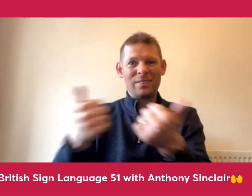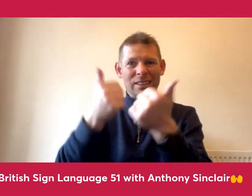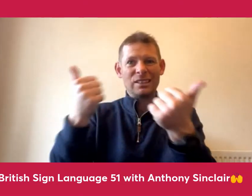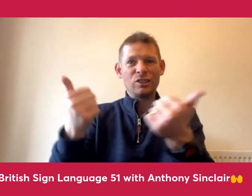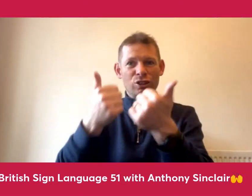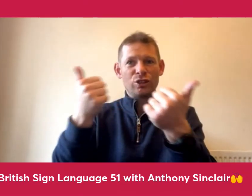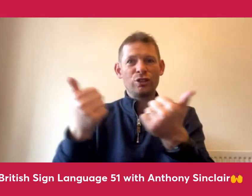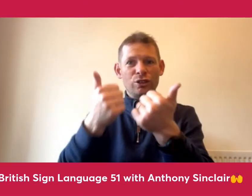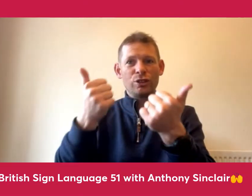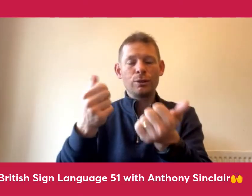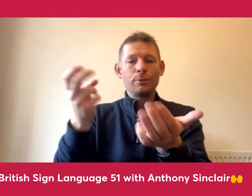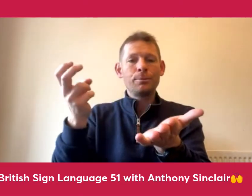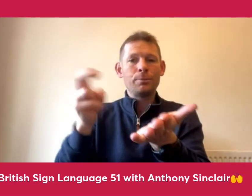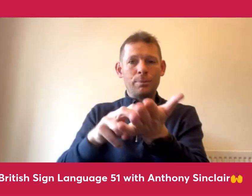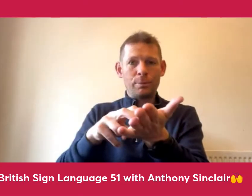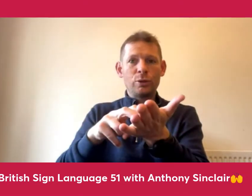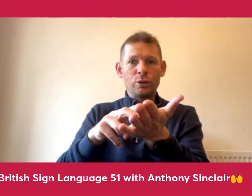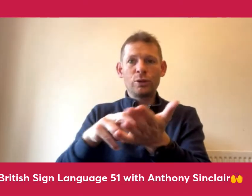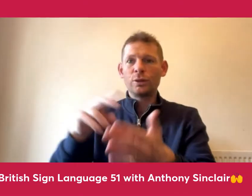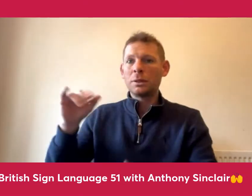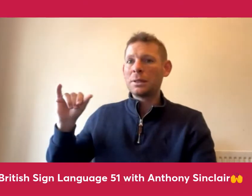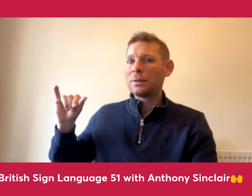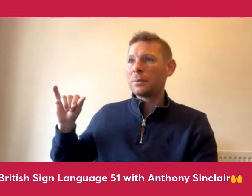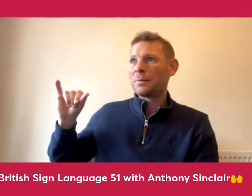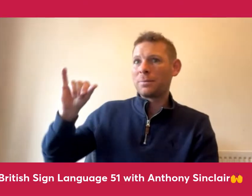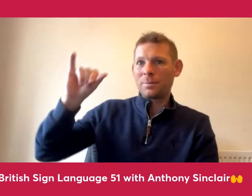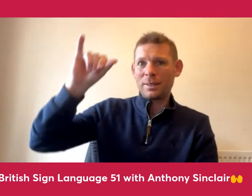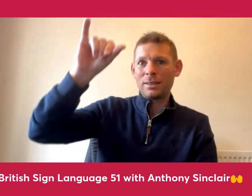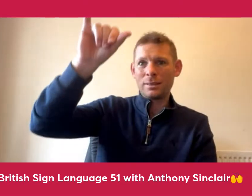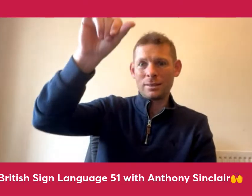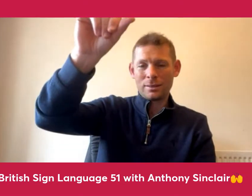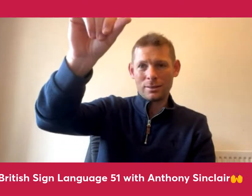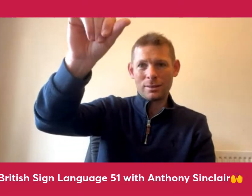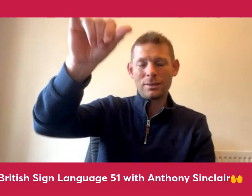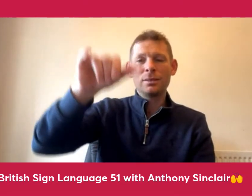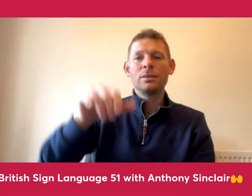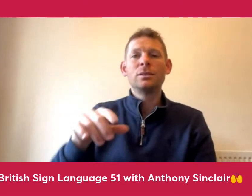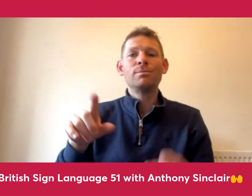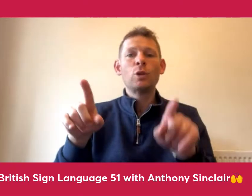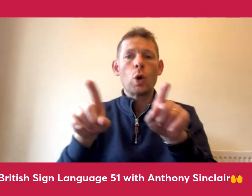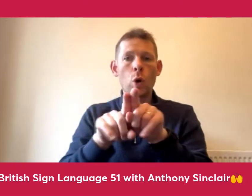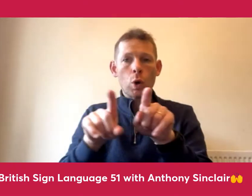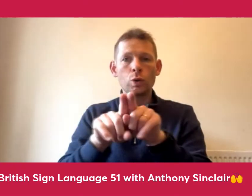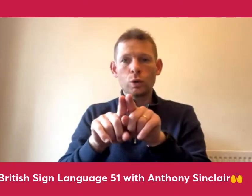So we have finished booking a holiday, booked our flights.